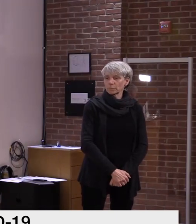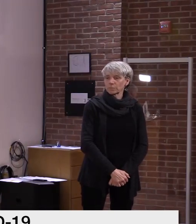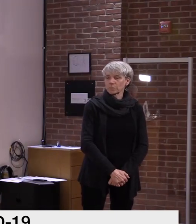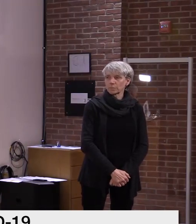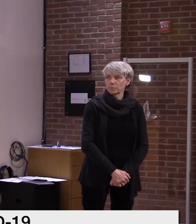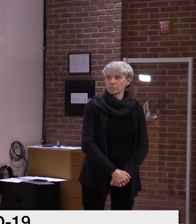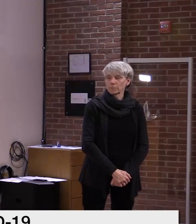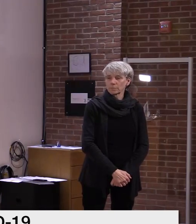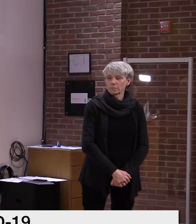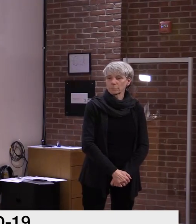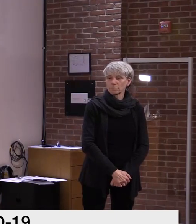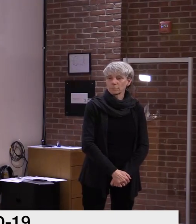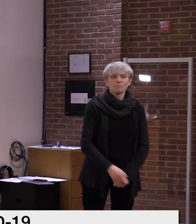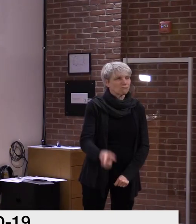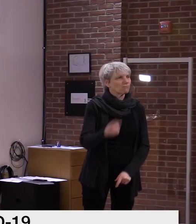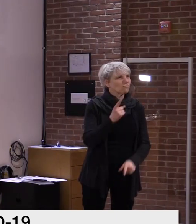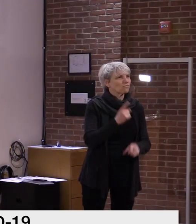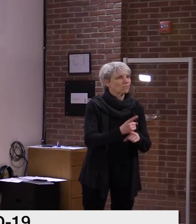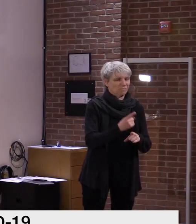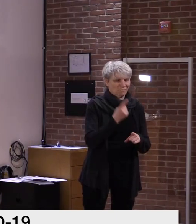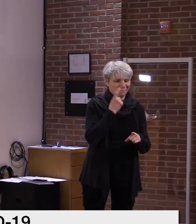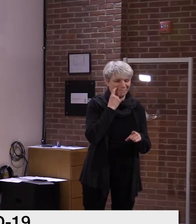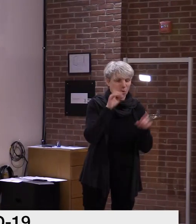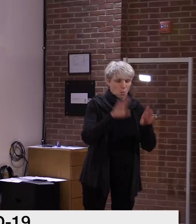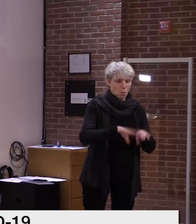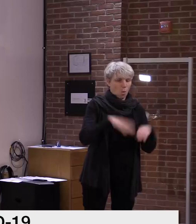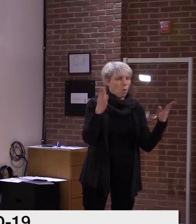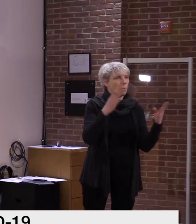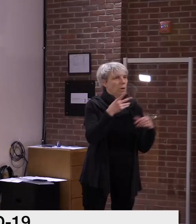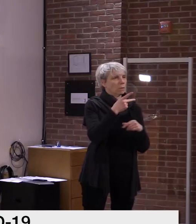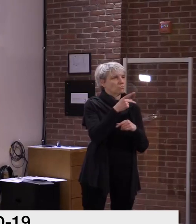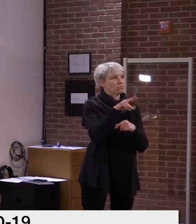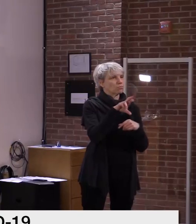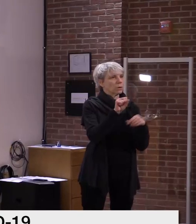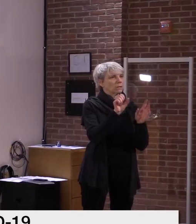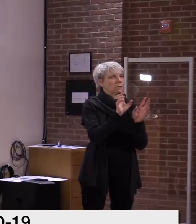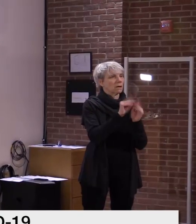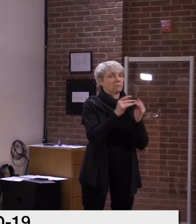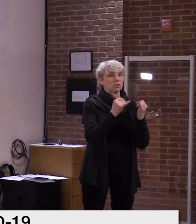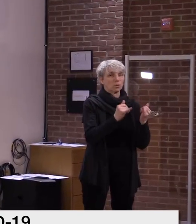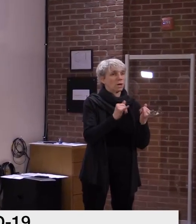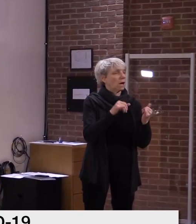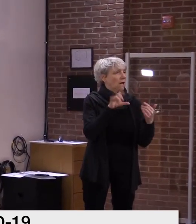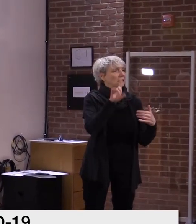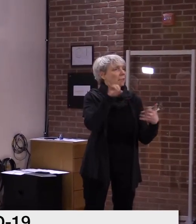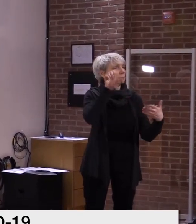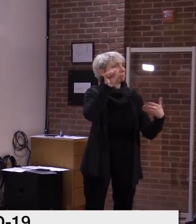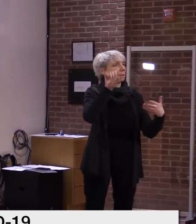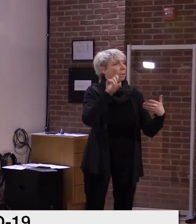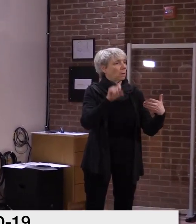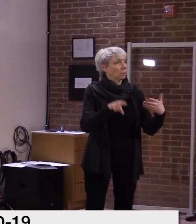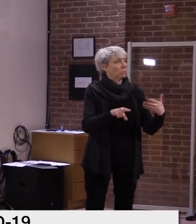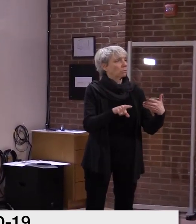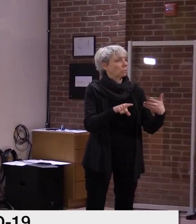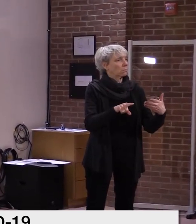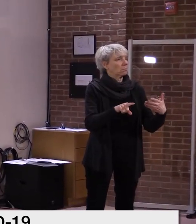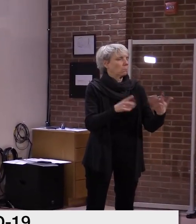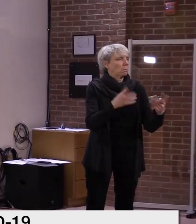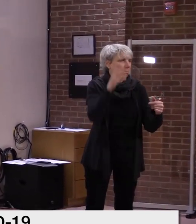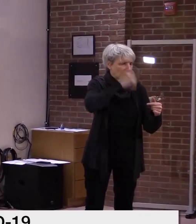Yeah, Kat, I had mentioned this in my opening remarks, and maybe it may have gotten missed, but we are going to